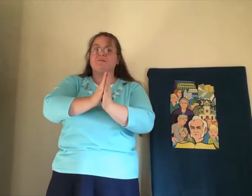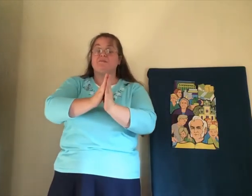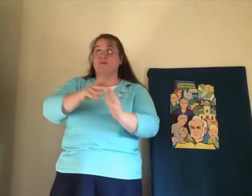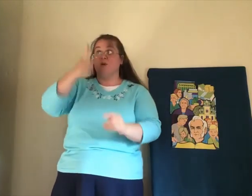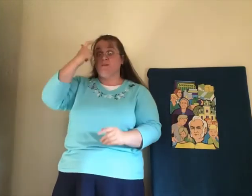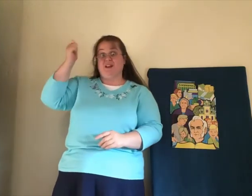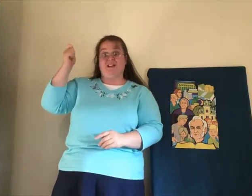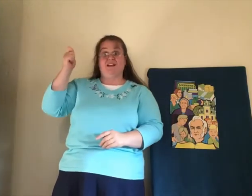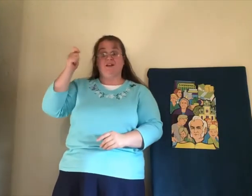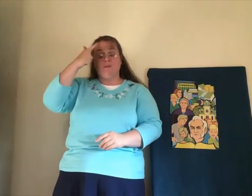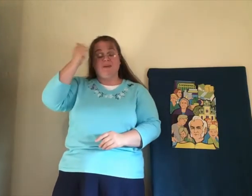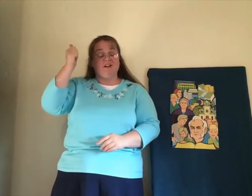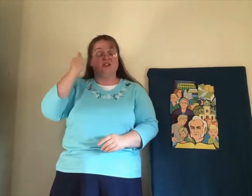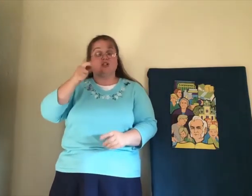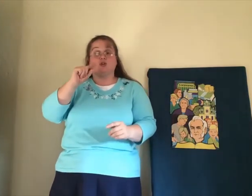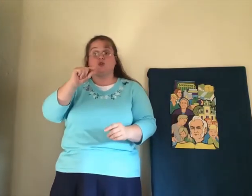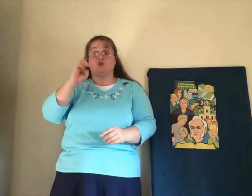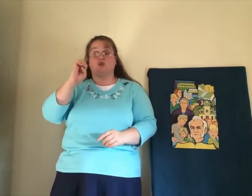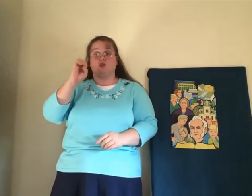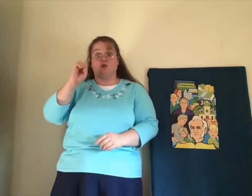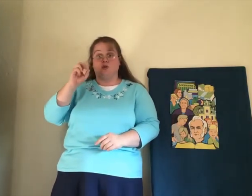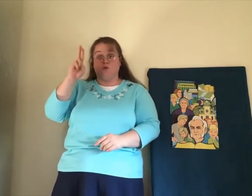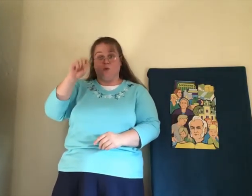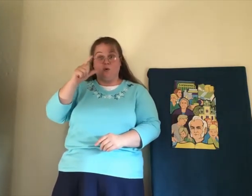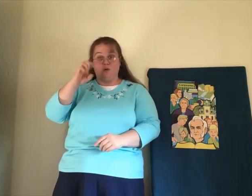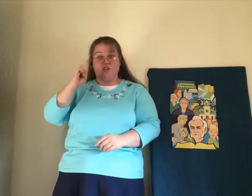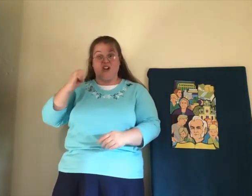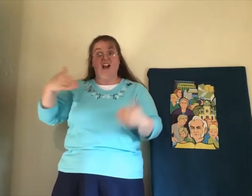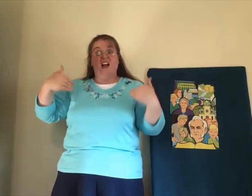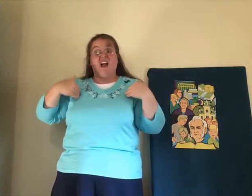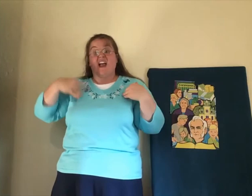Why did God give answers to the prayer?